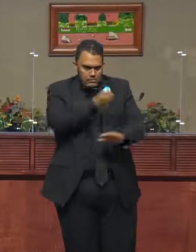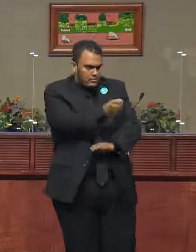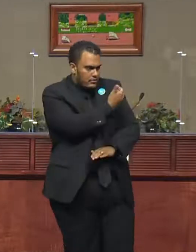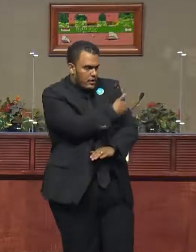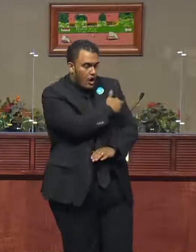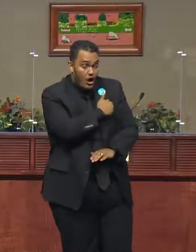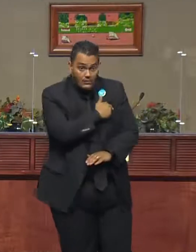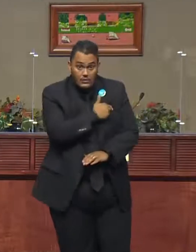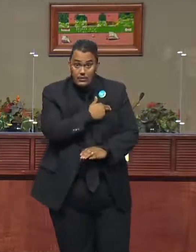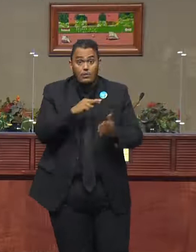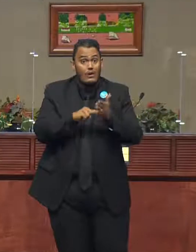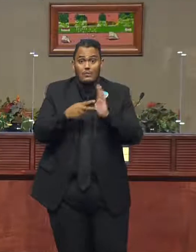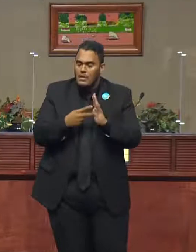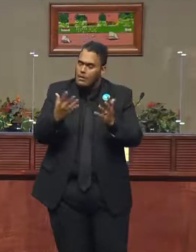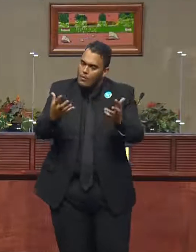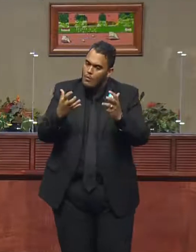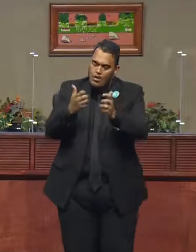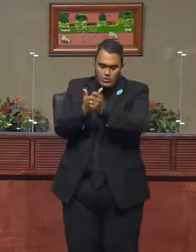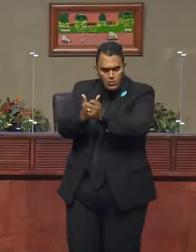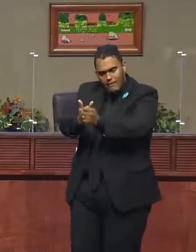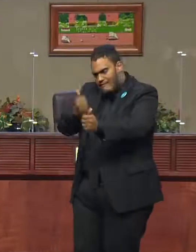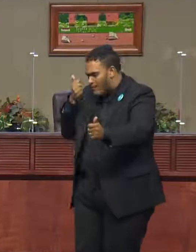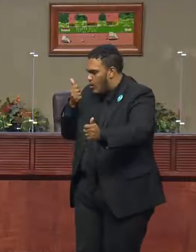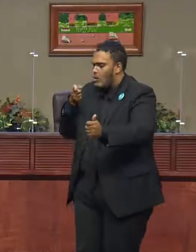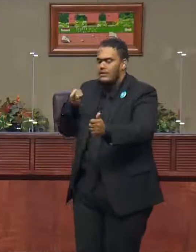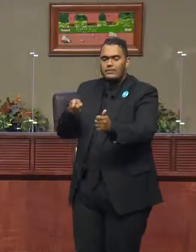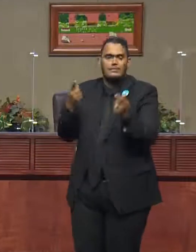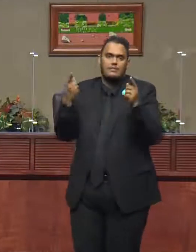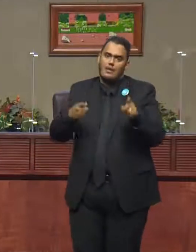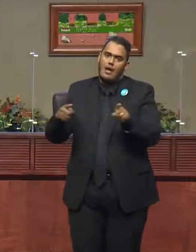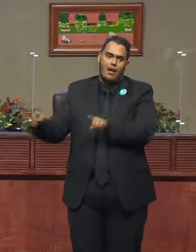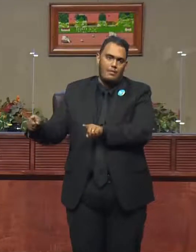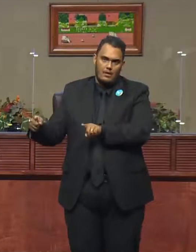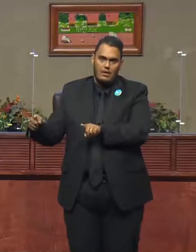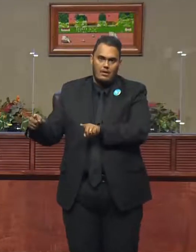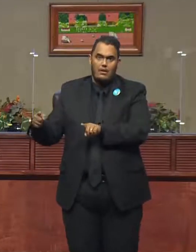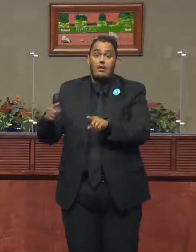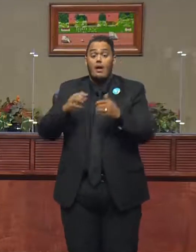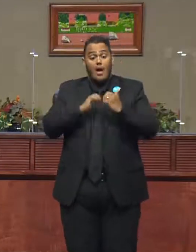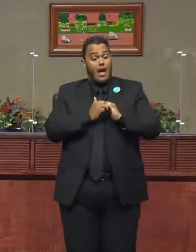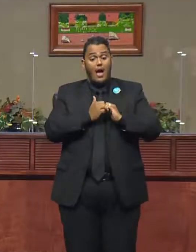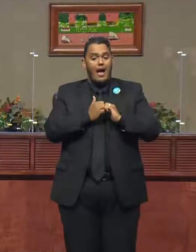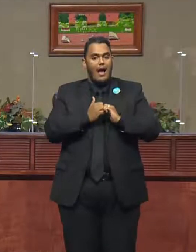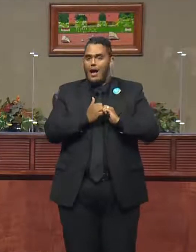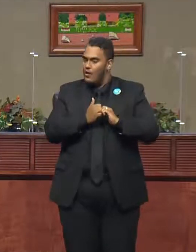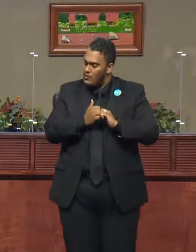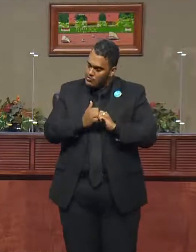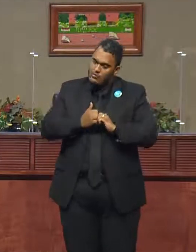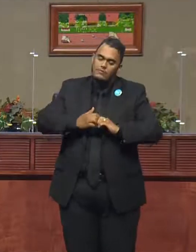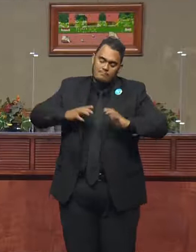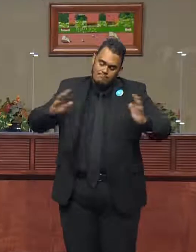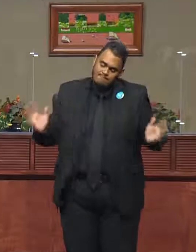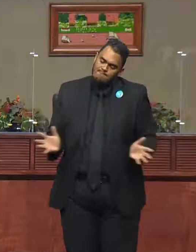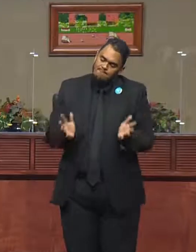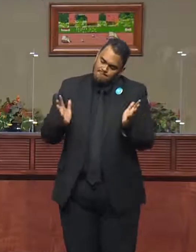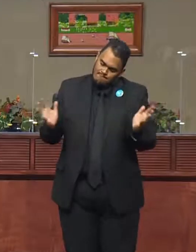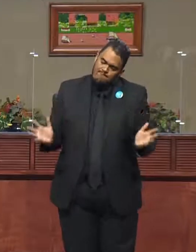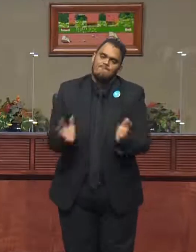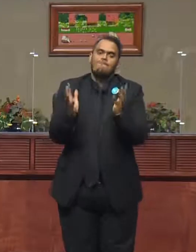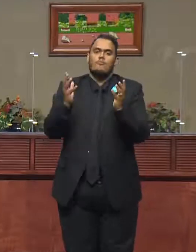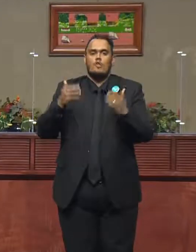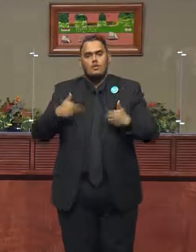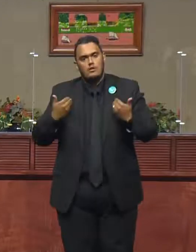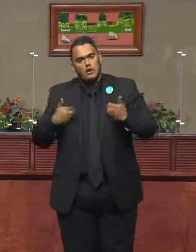from happening, and the way to prevent this from happening is from getting the younger segment of the population